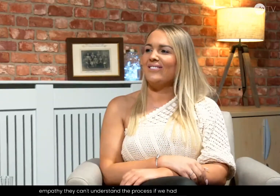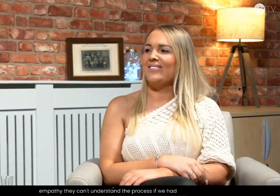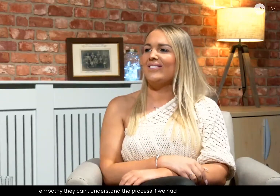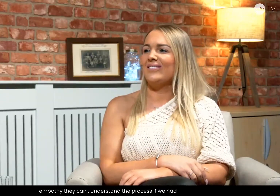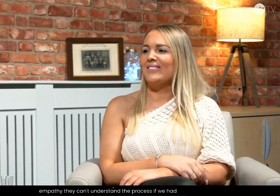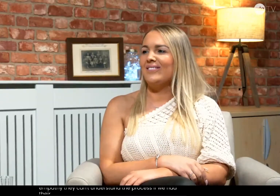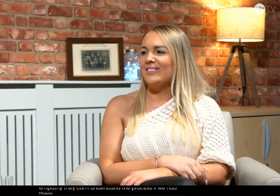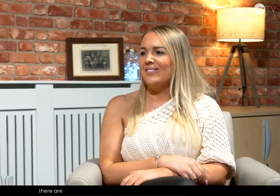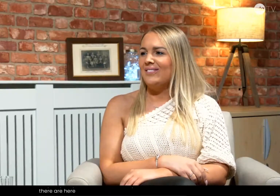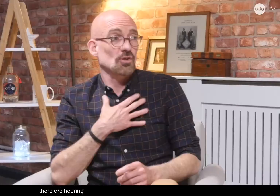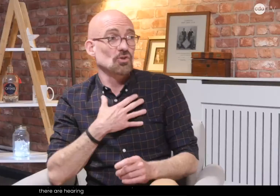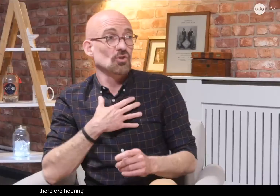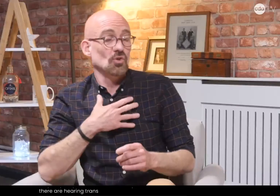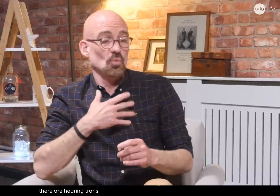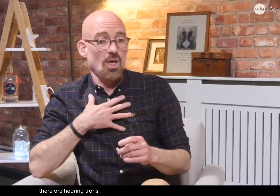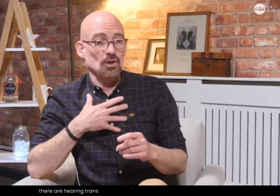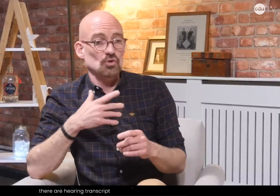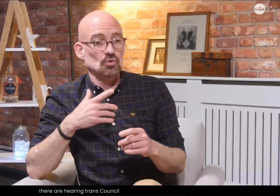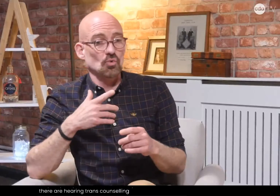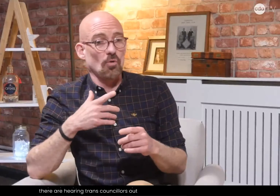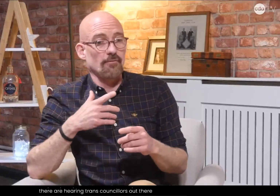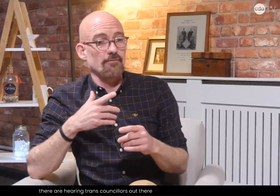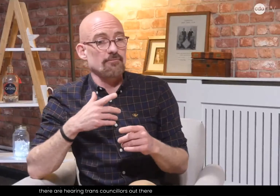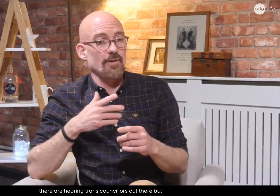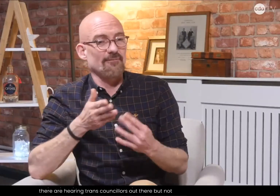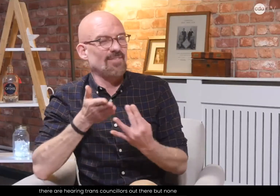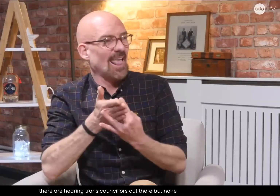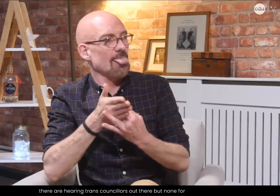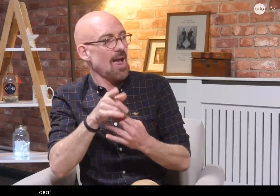trans counsellors out there, but none for deaf.